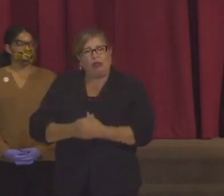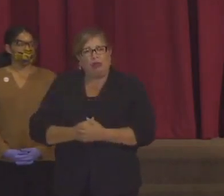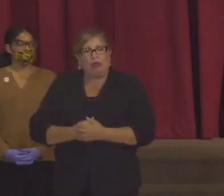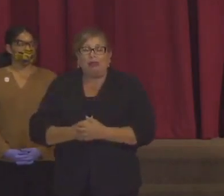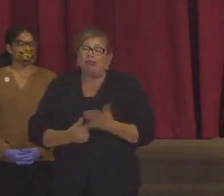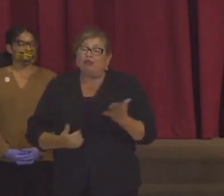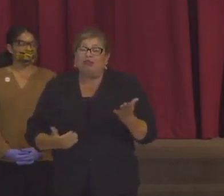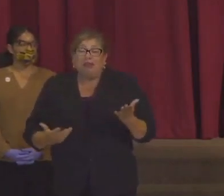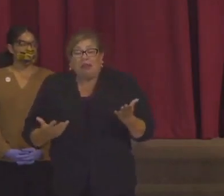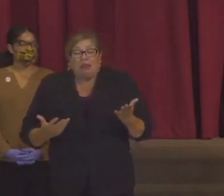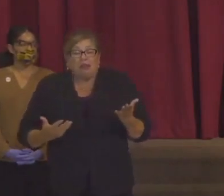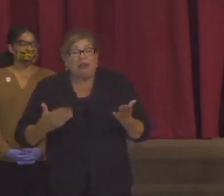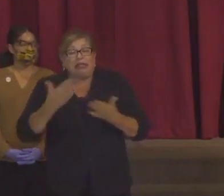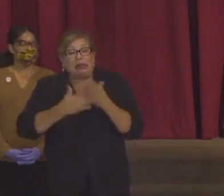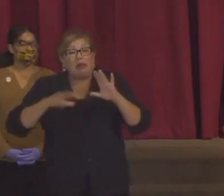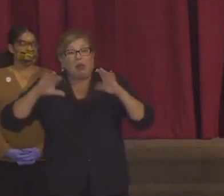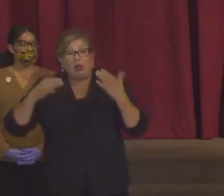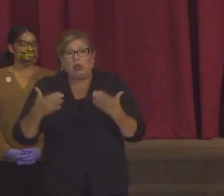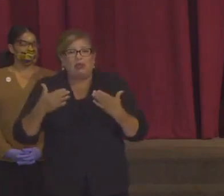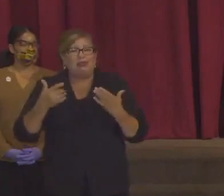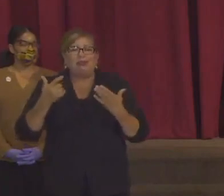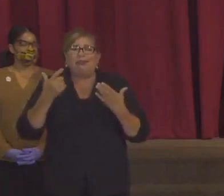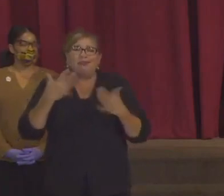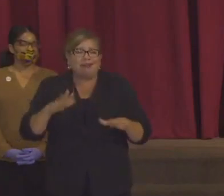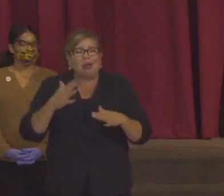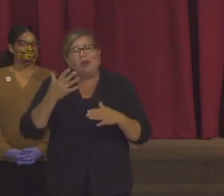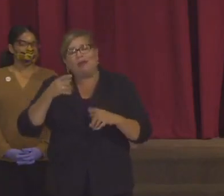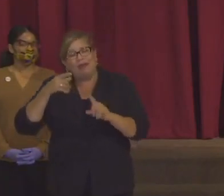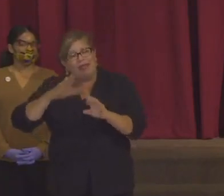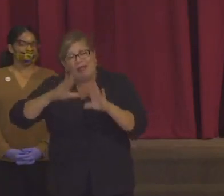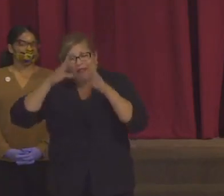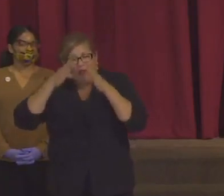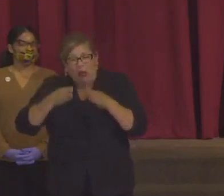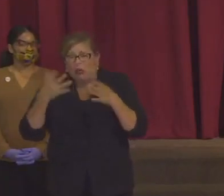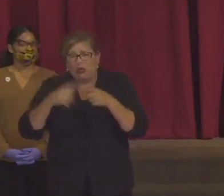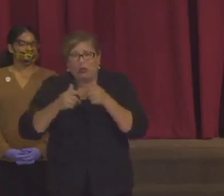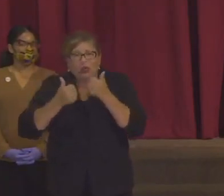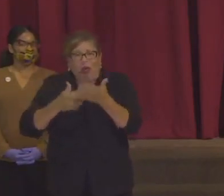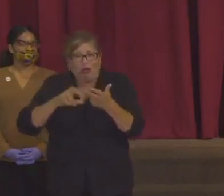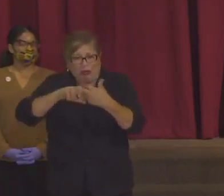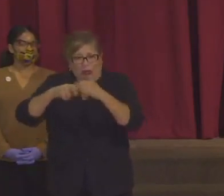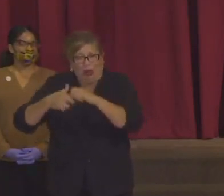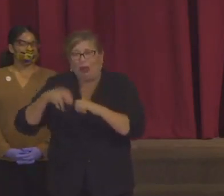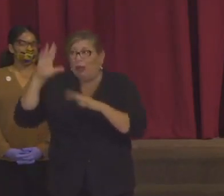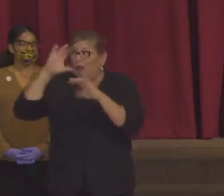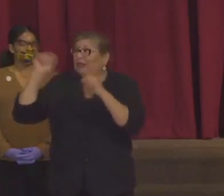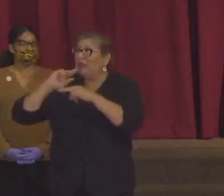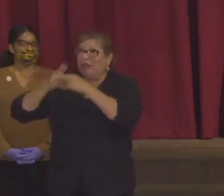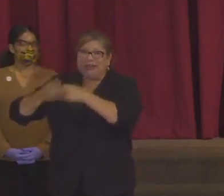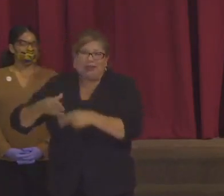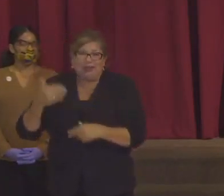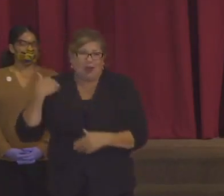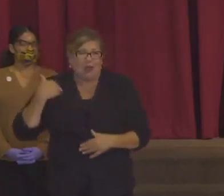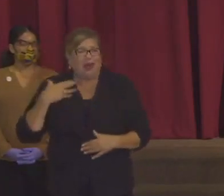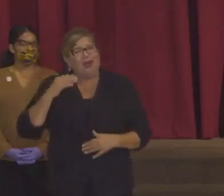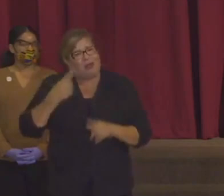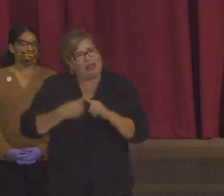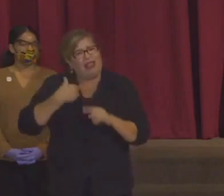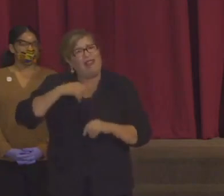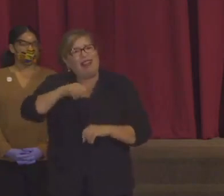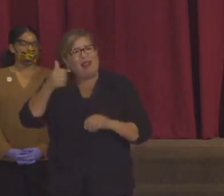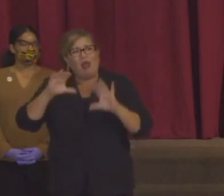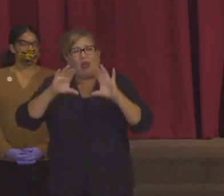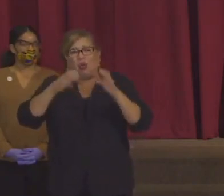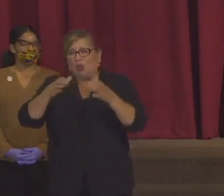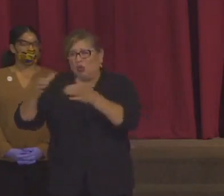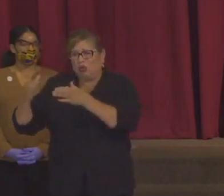You've got the folks that are well-defined, that have been highlighted by the president and others. And there are other groups out there that are